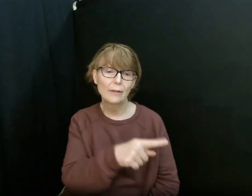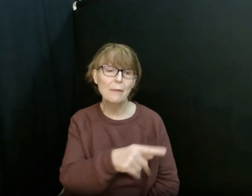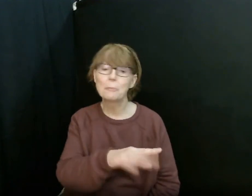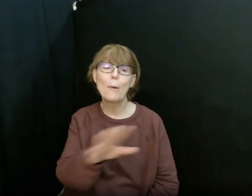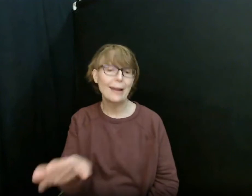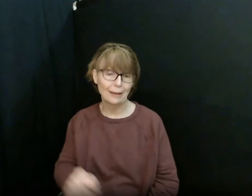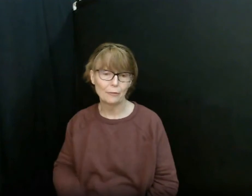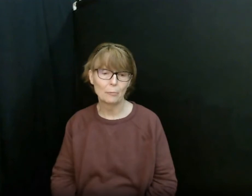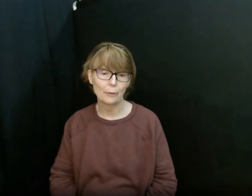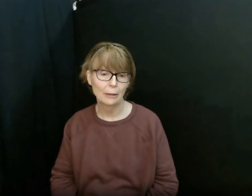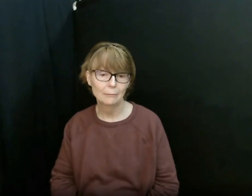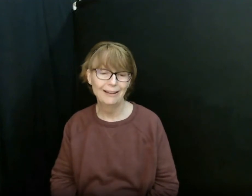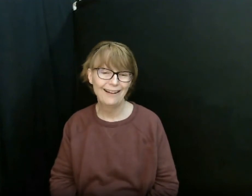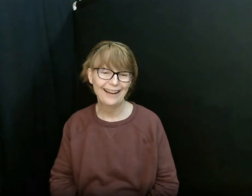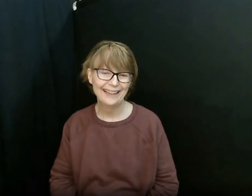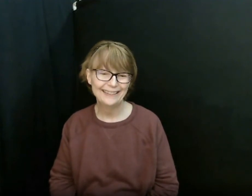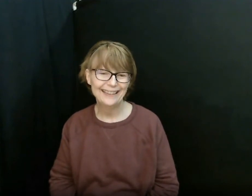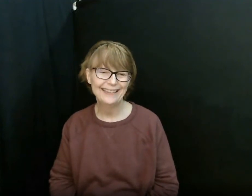was So poetic. It was so pretty. oh,